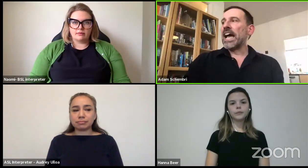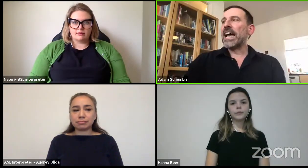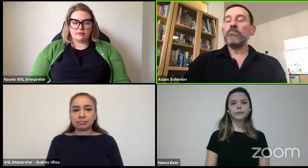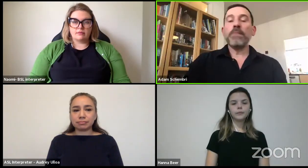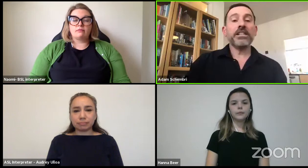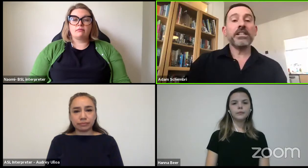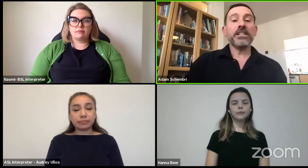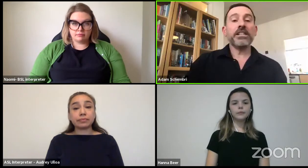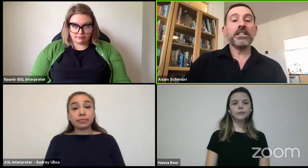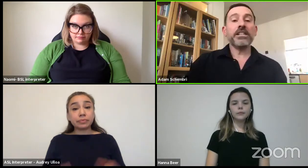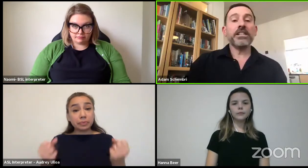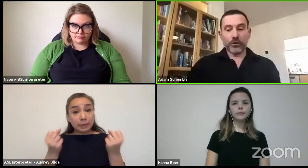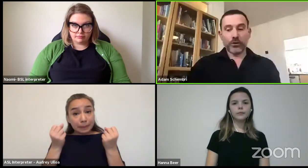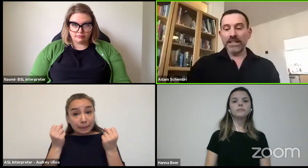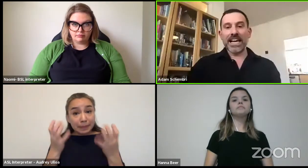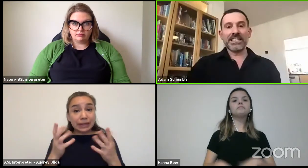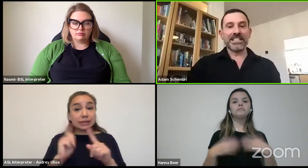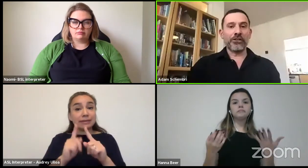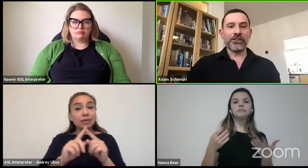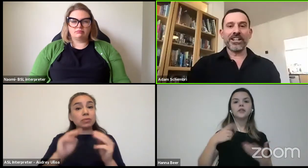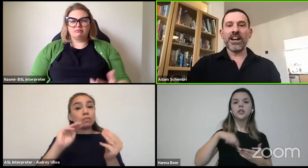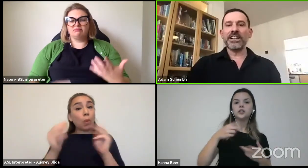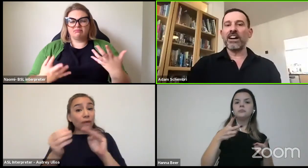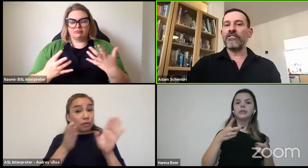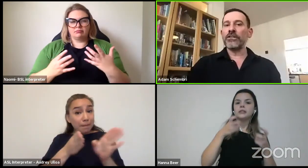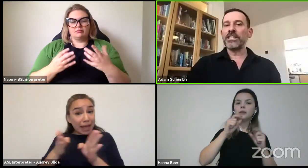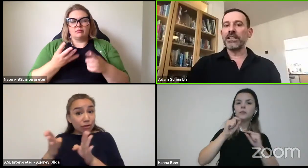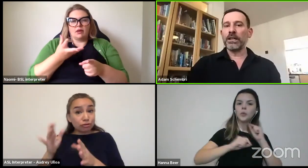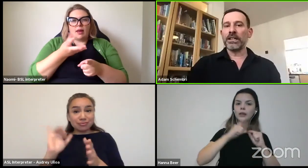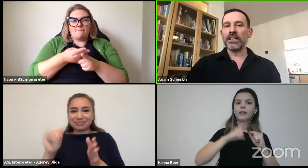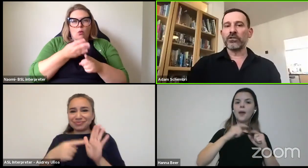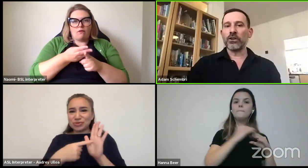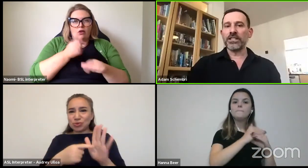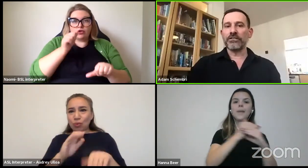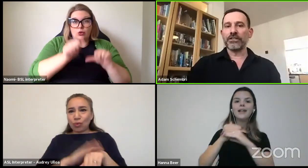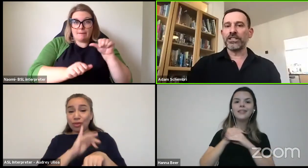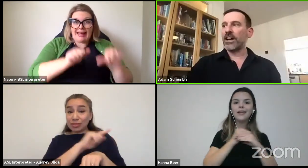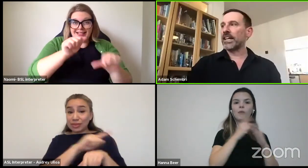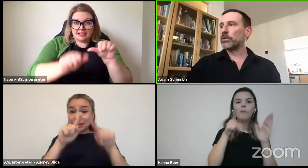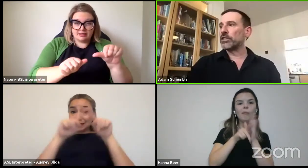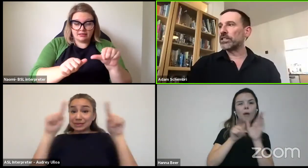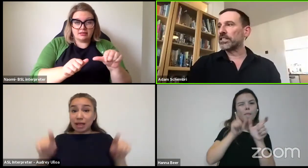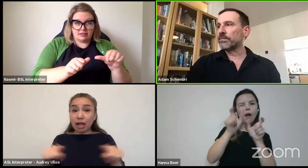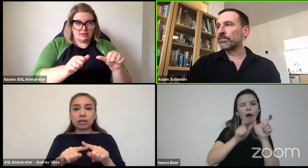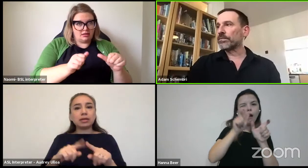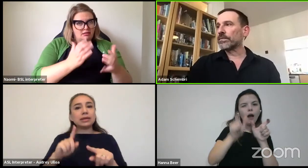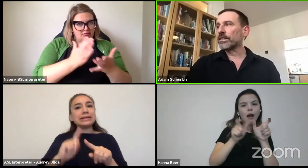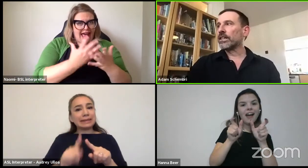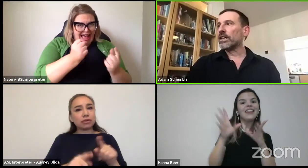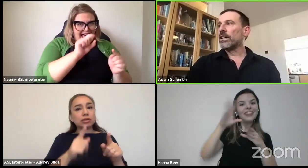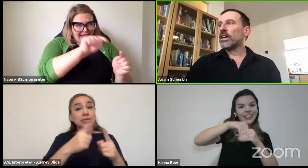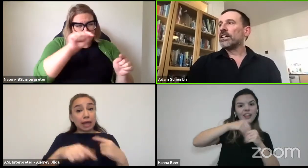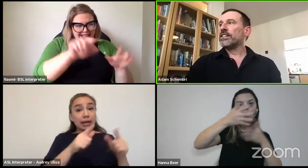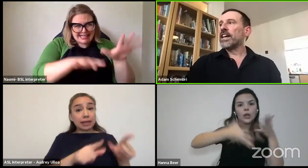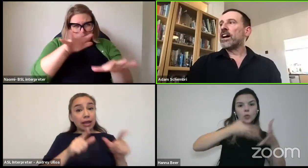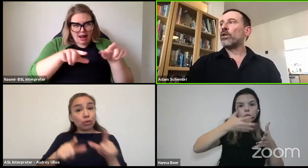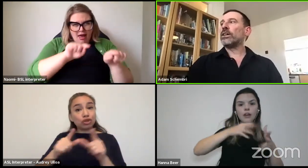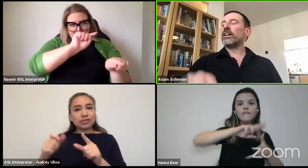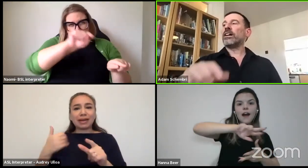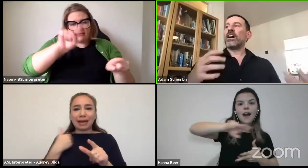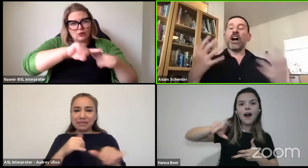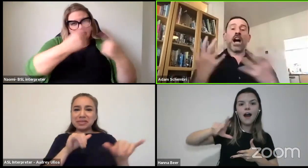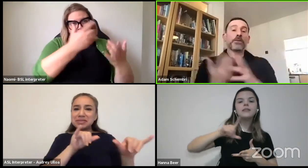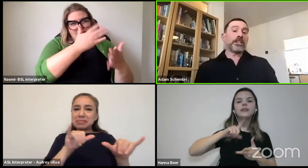And many of these morphological patterns, as it said on the slide, are very similar across different sign languages.